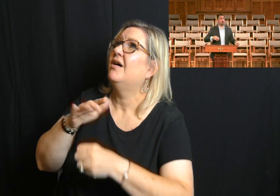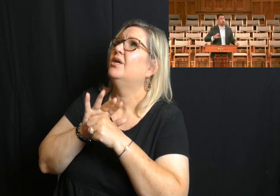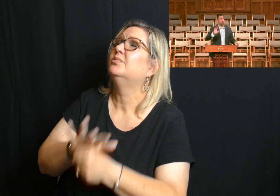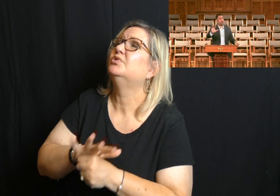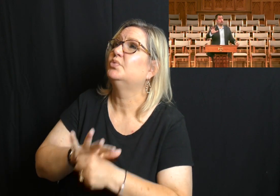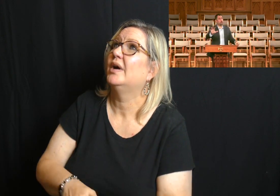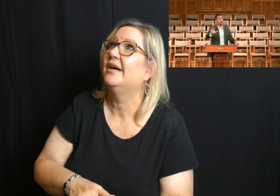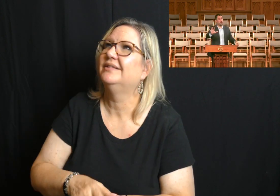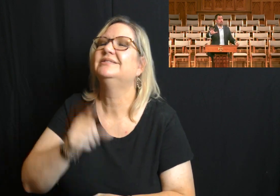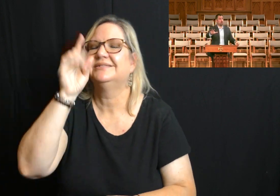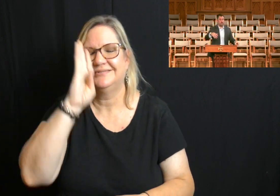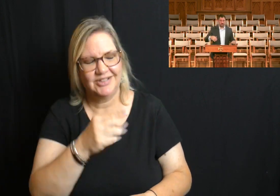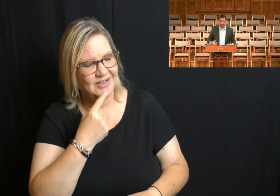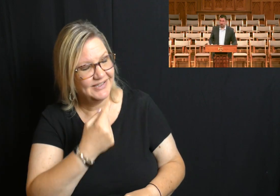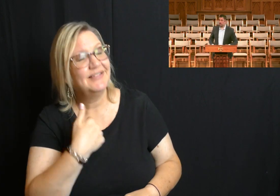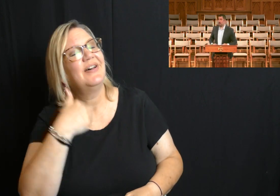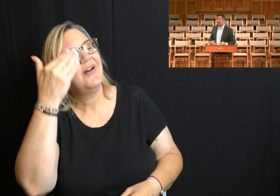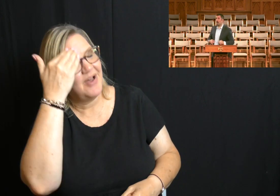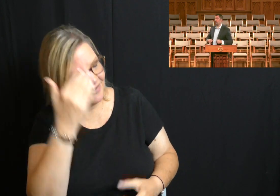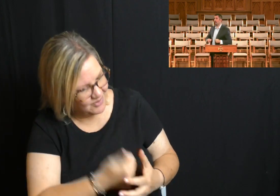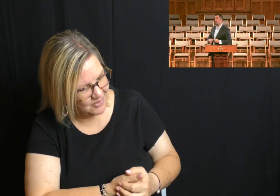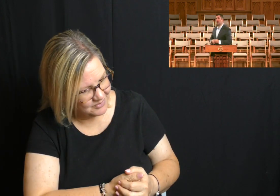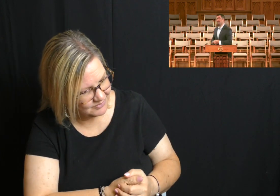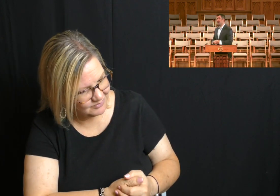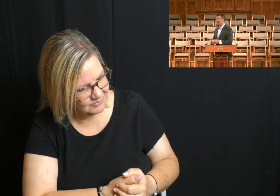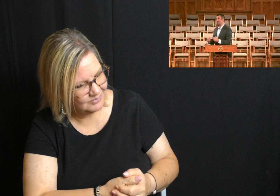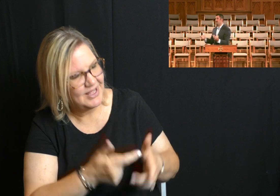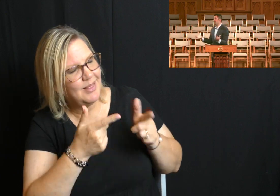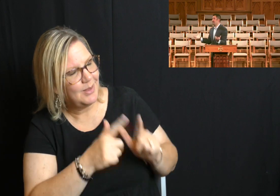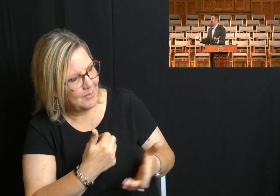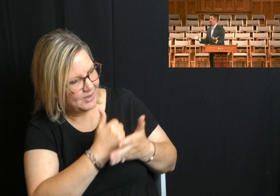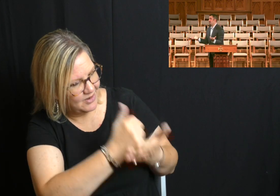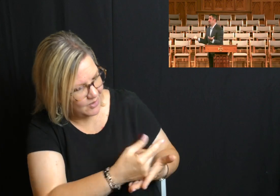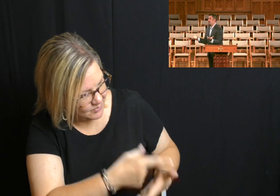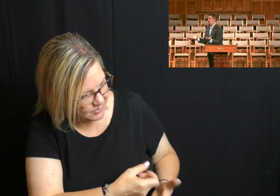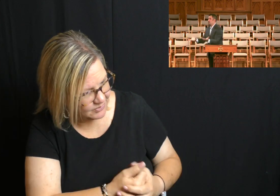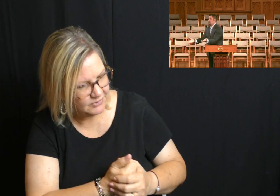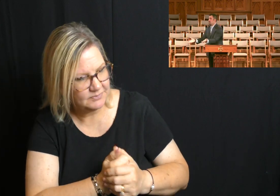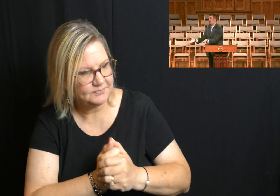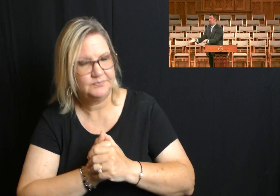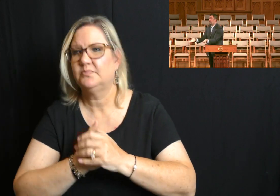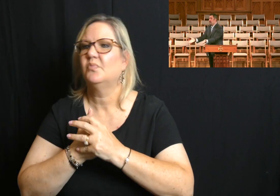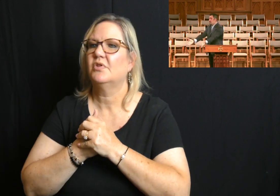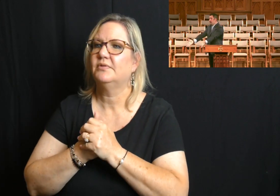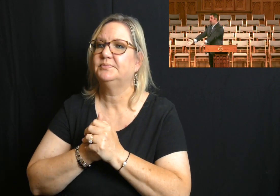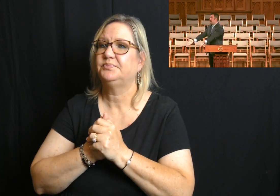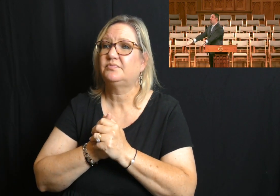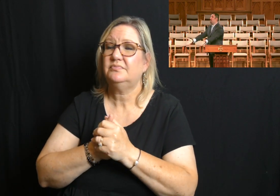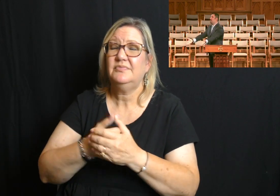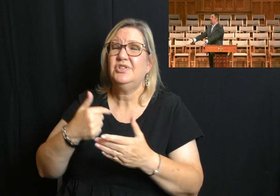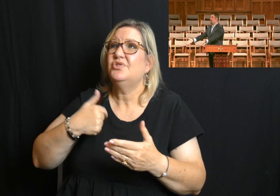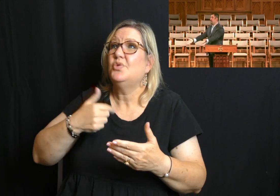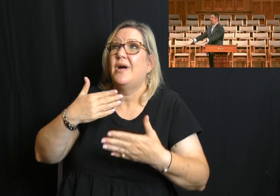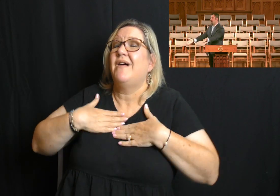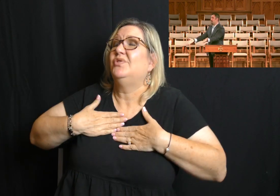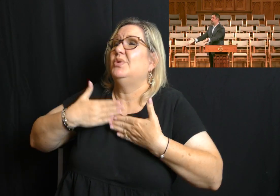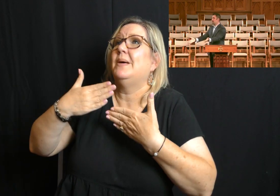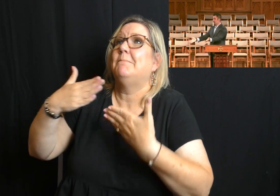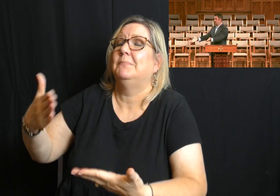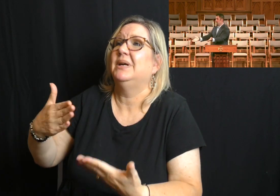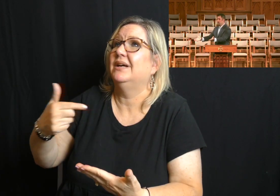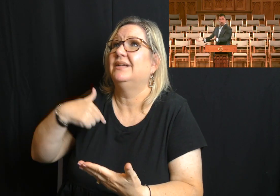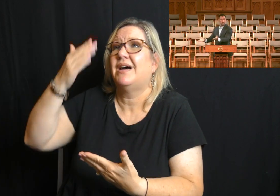Until you surrender to his plan, until you say, God, you know what? There's nothing I can do. You are sovereign God. You have everything in your